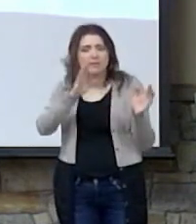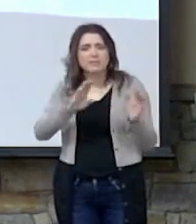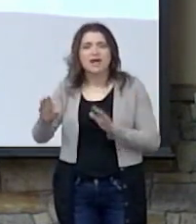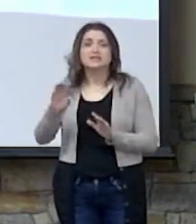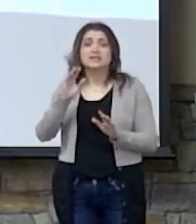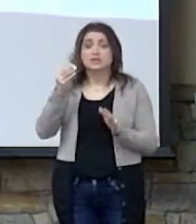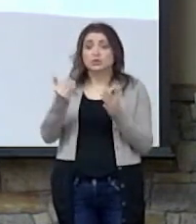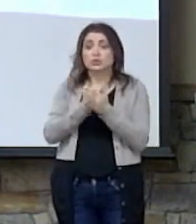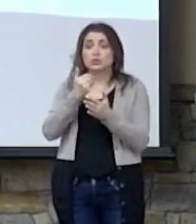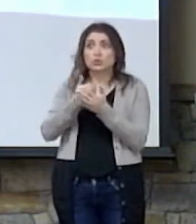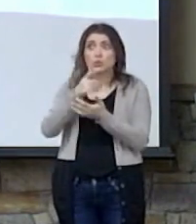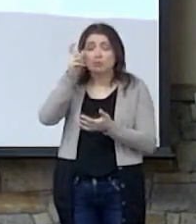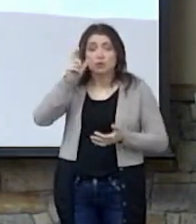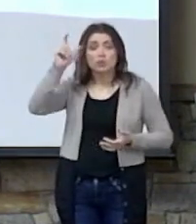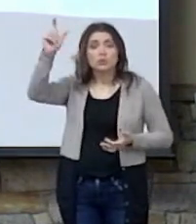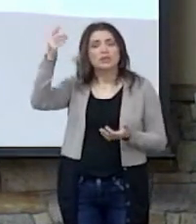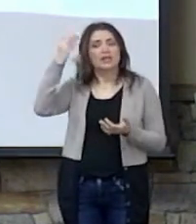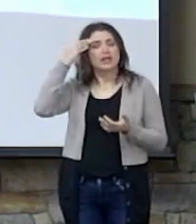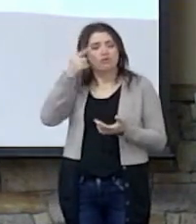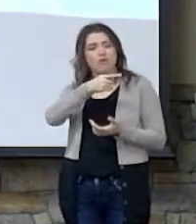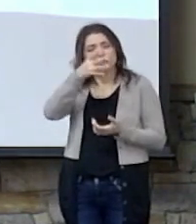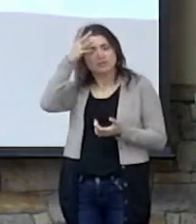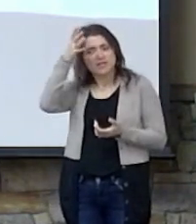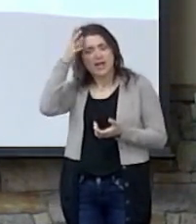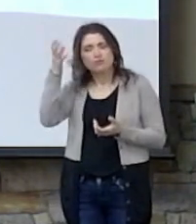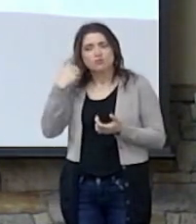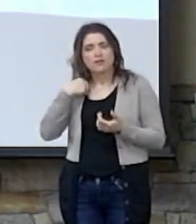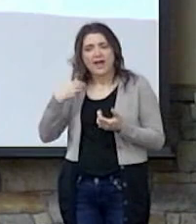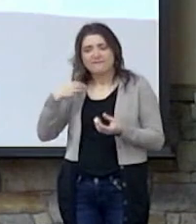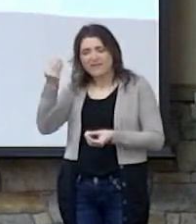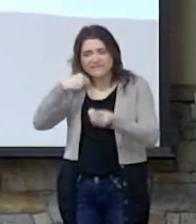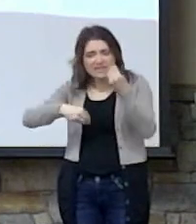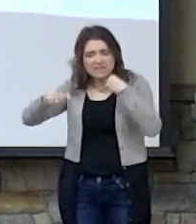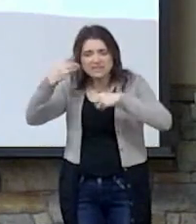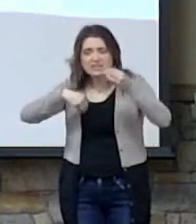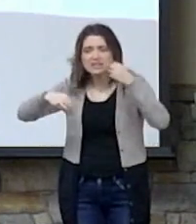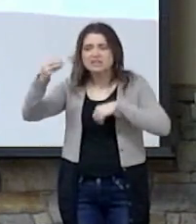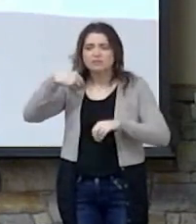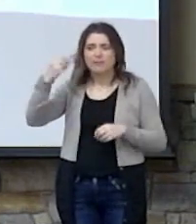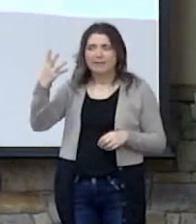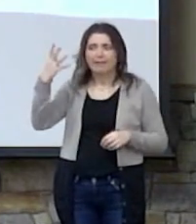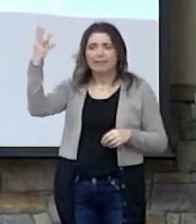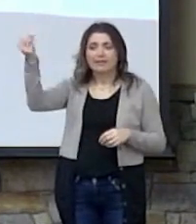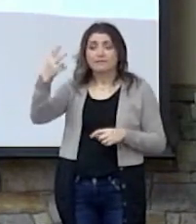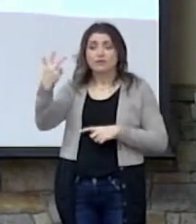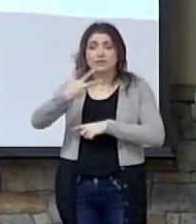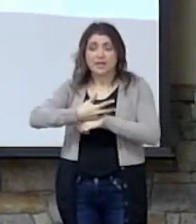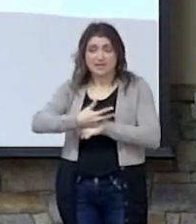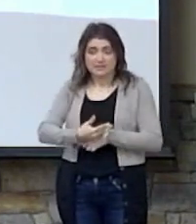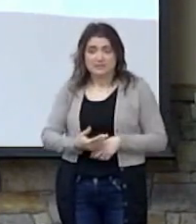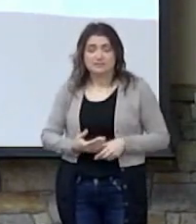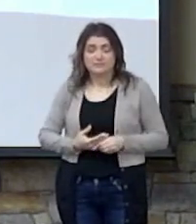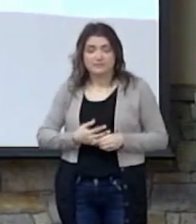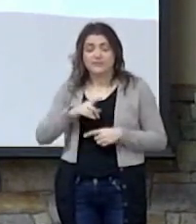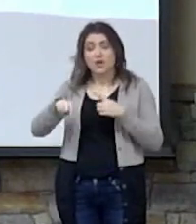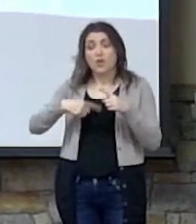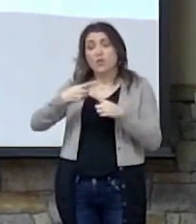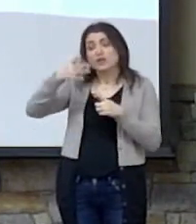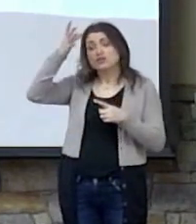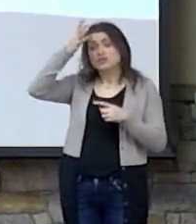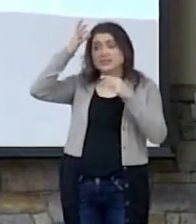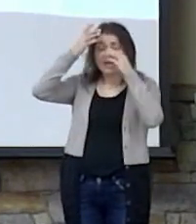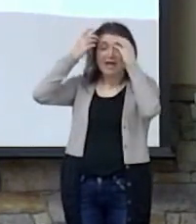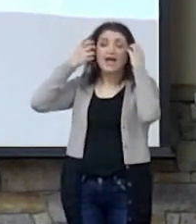I know your dad's going to have a feast, and I'm going to wait. I'm going to go away for 3 days. And when